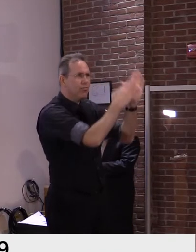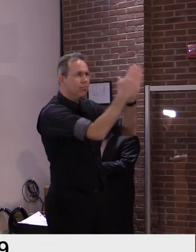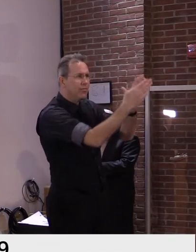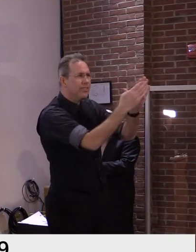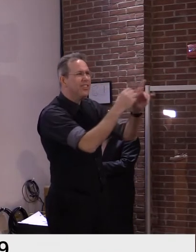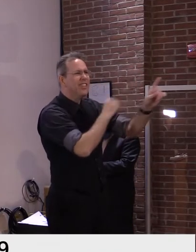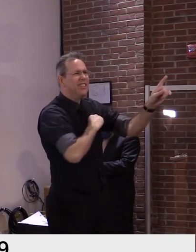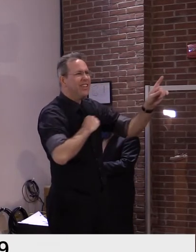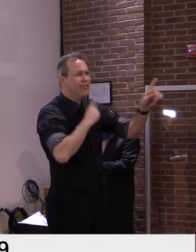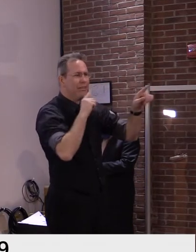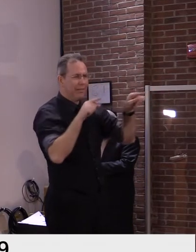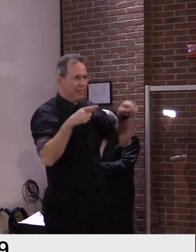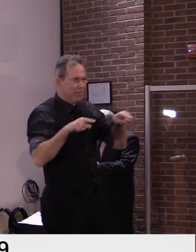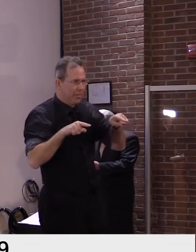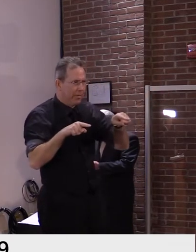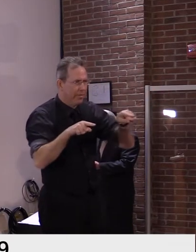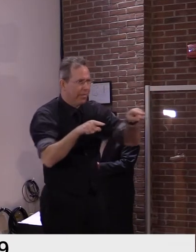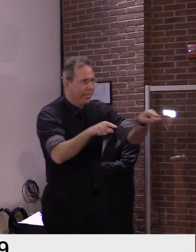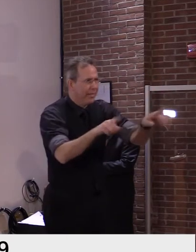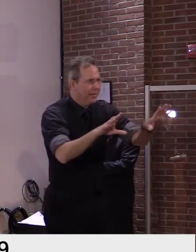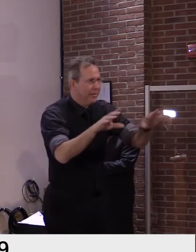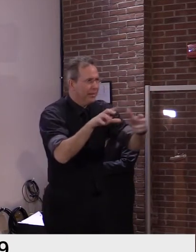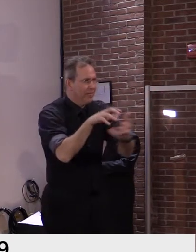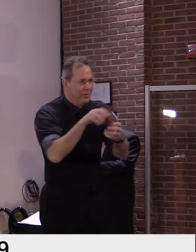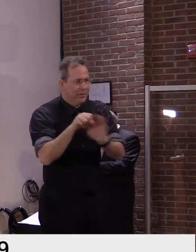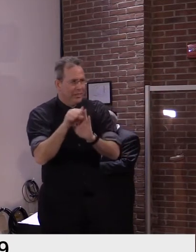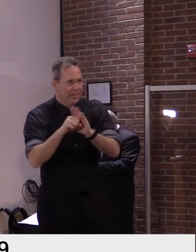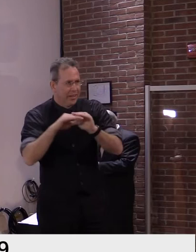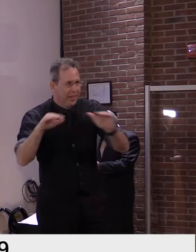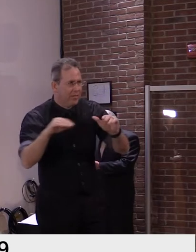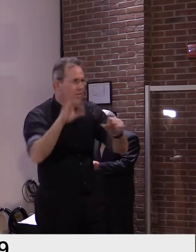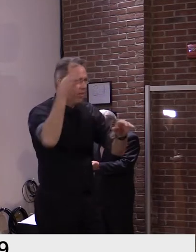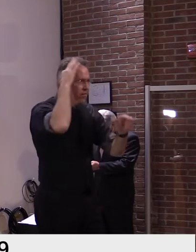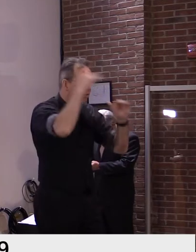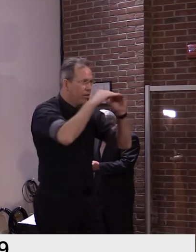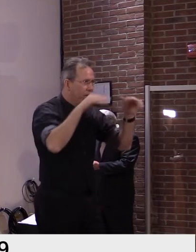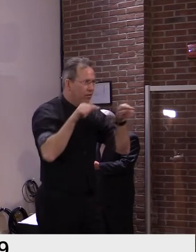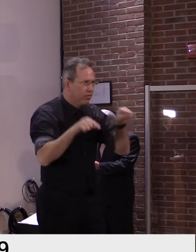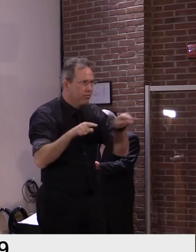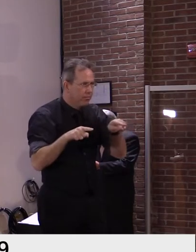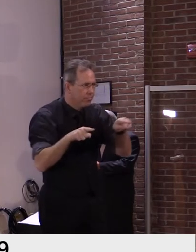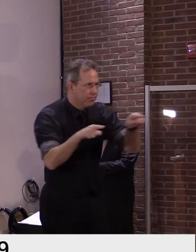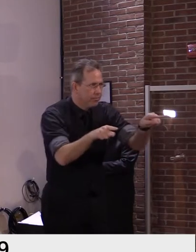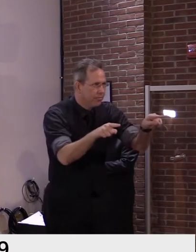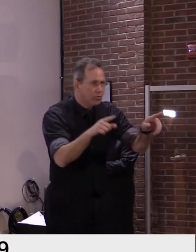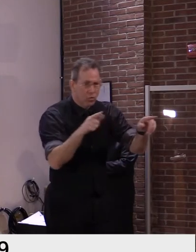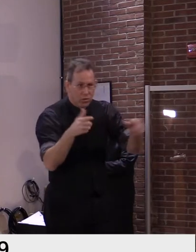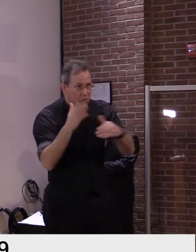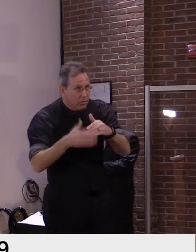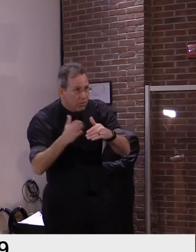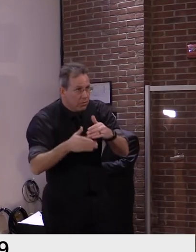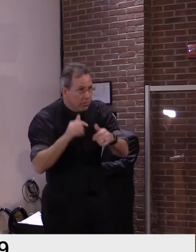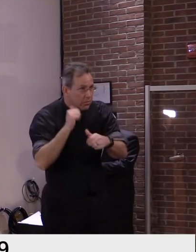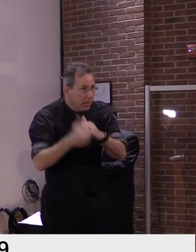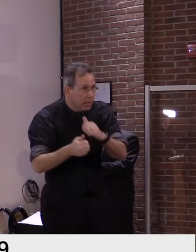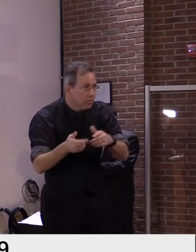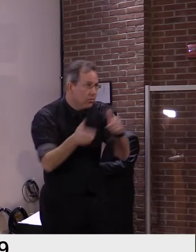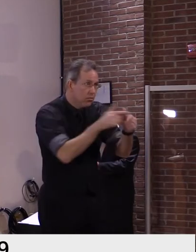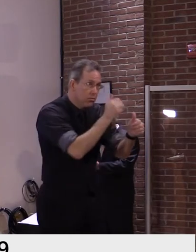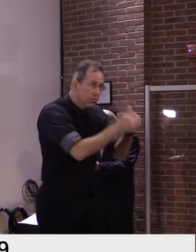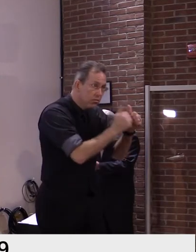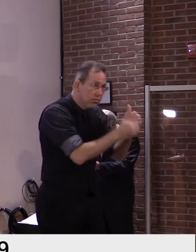still has a ways to go. And I don't know what's going to be included in the final version of either. So it's the